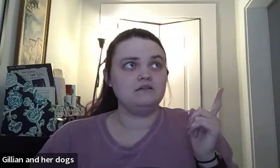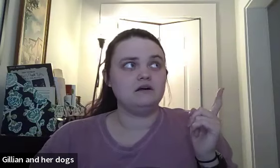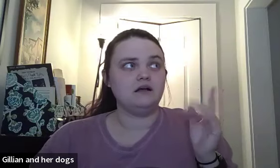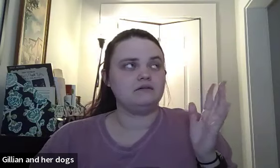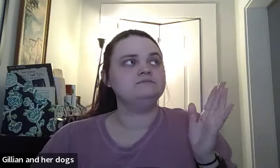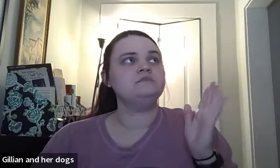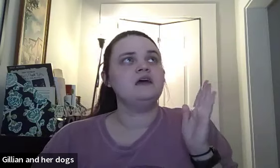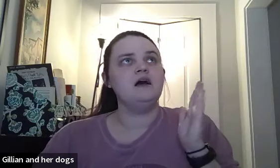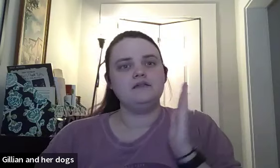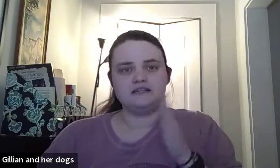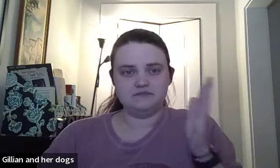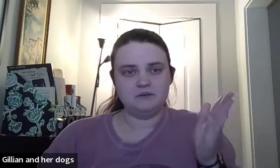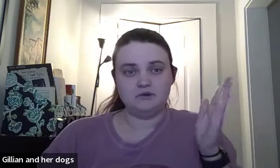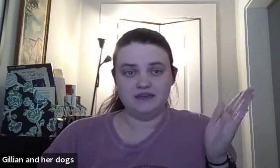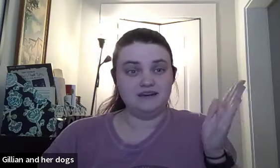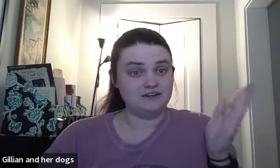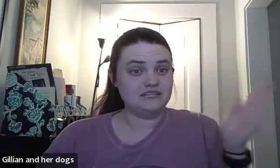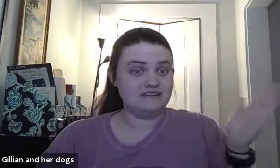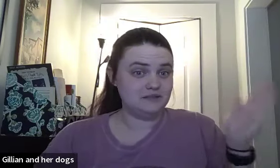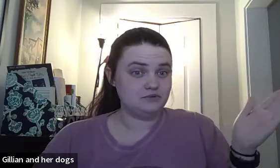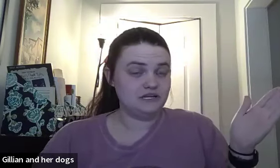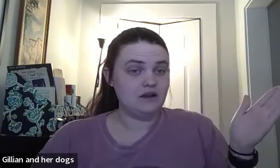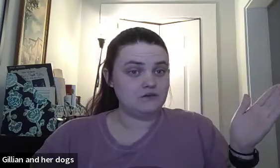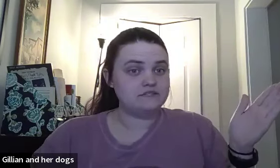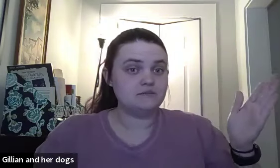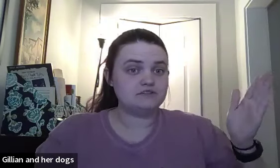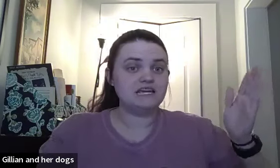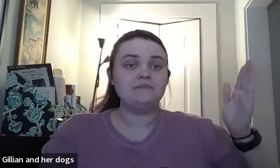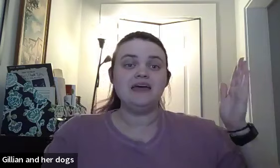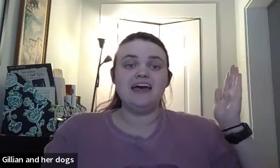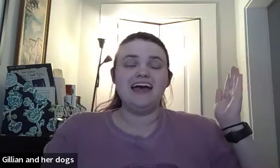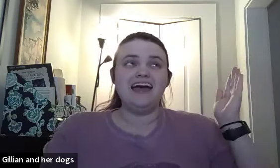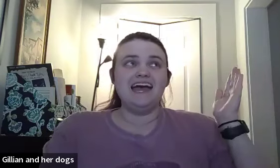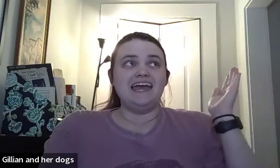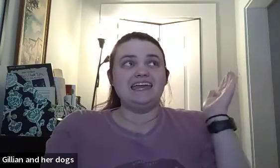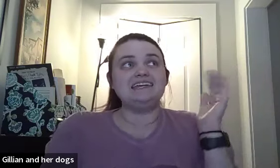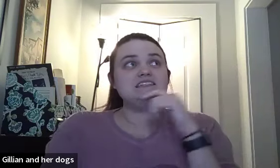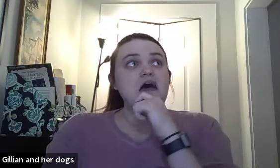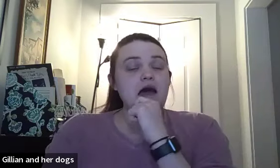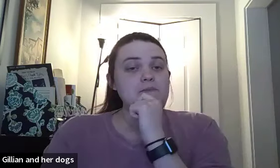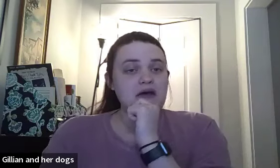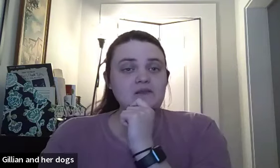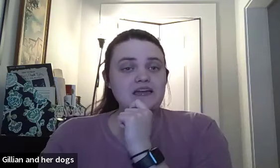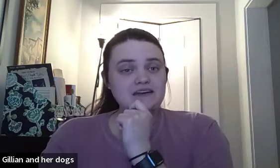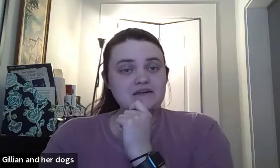lot that deaf people can understand lip reading often, and most of the time it's about like